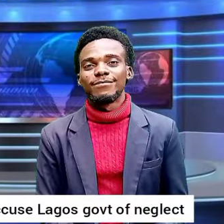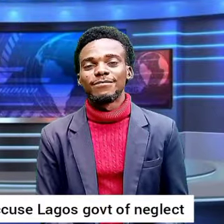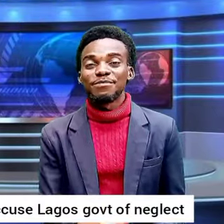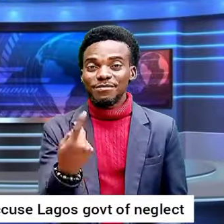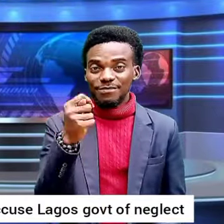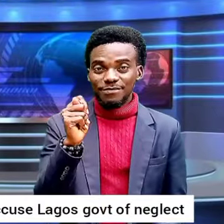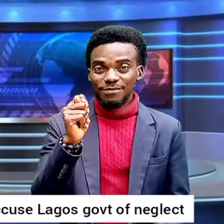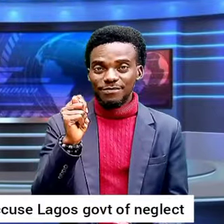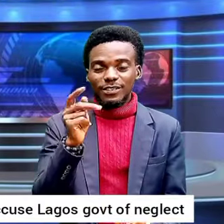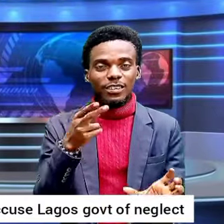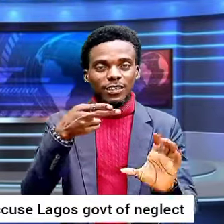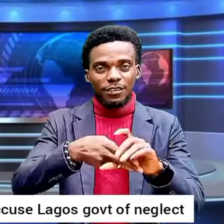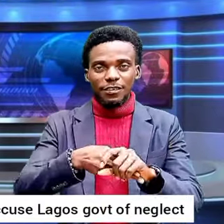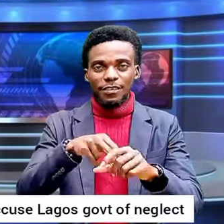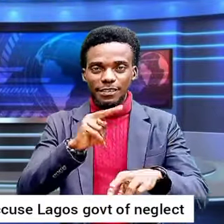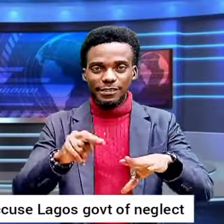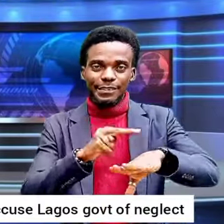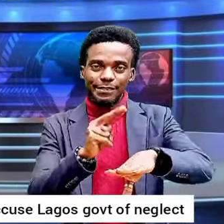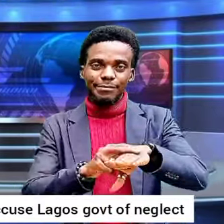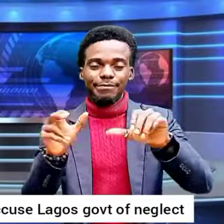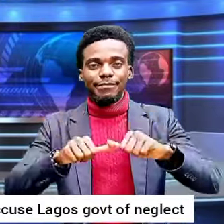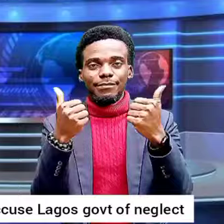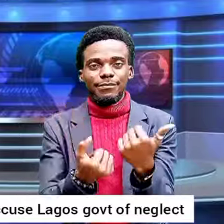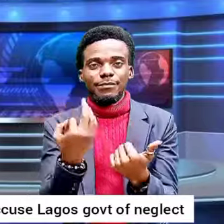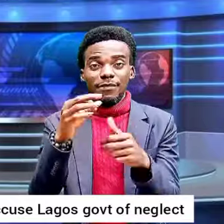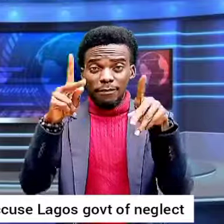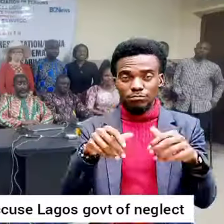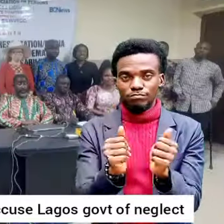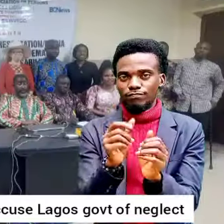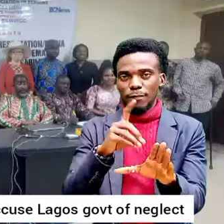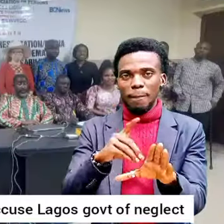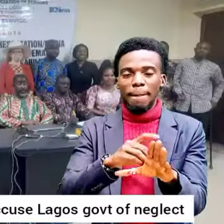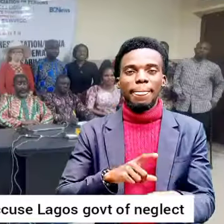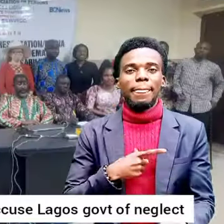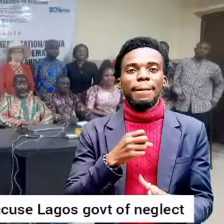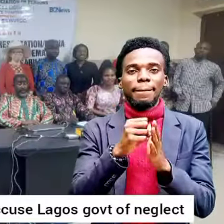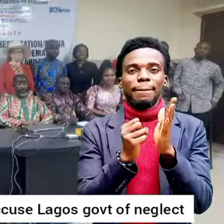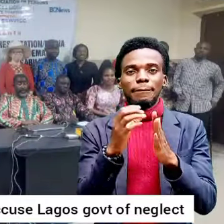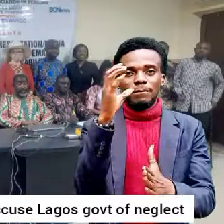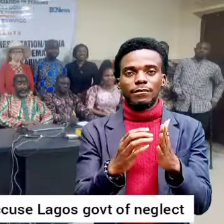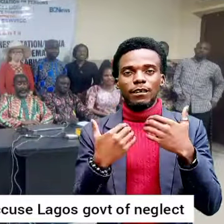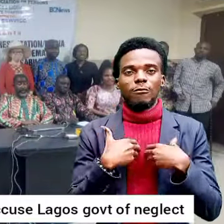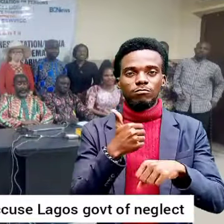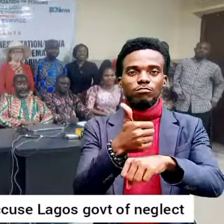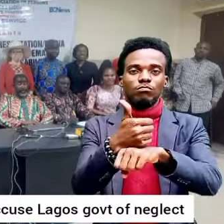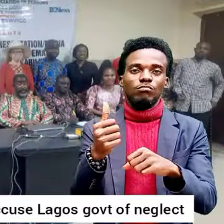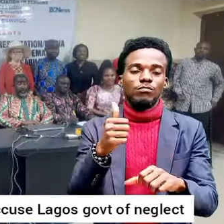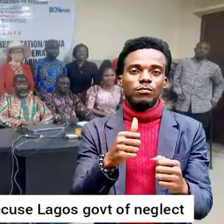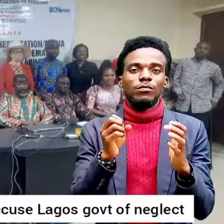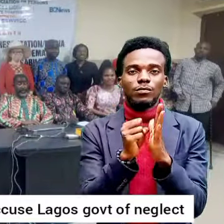The Joint National Association of Persons with Disabilities, Lagos State Chapter, has accused the state governor